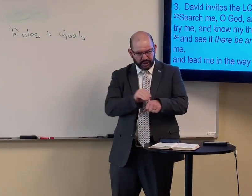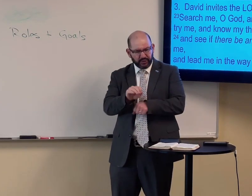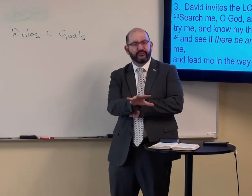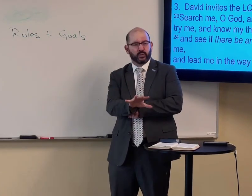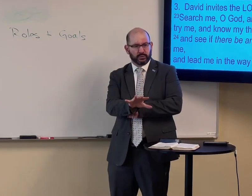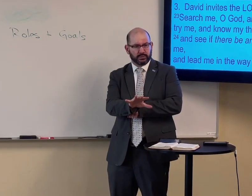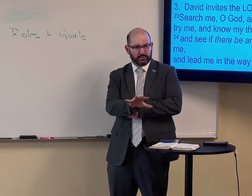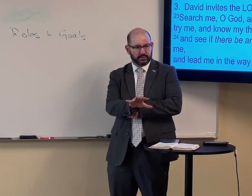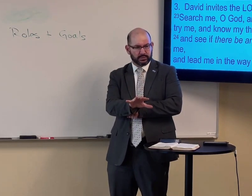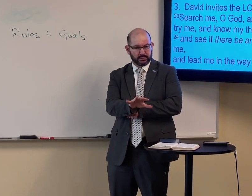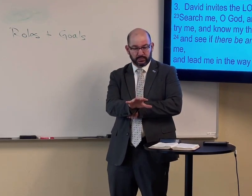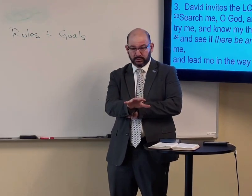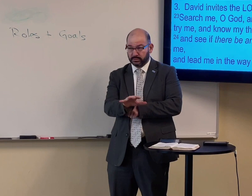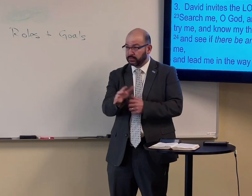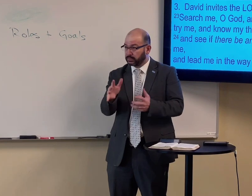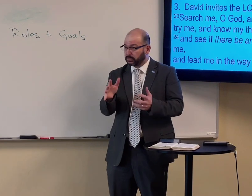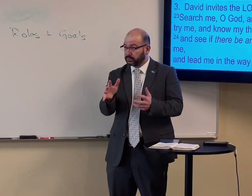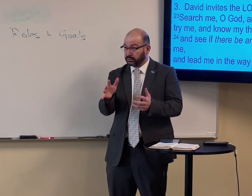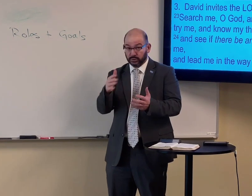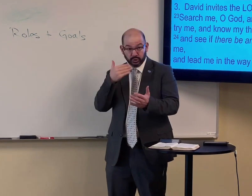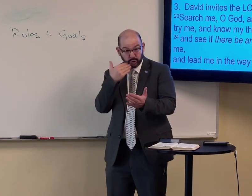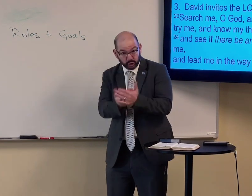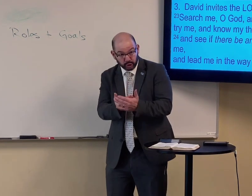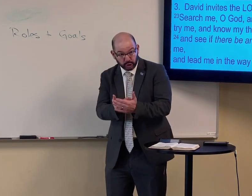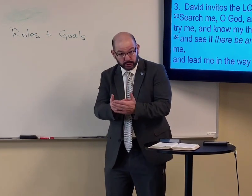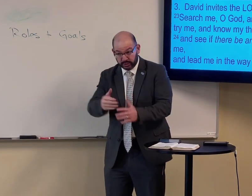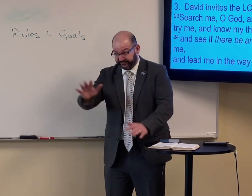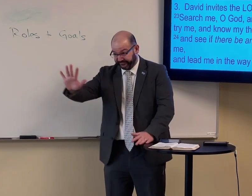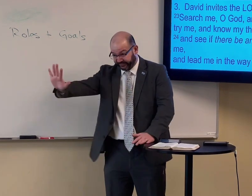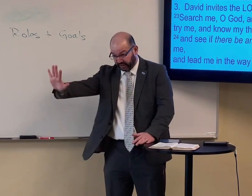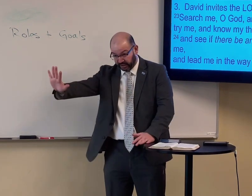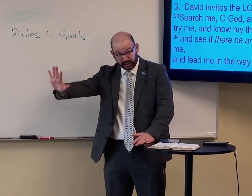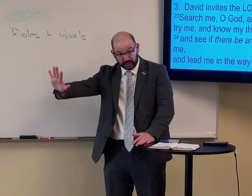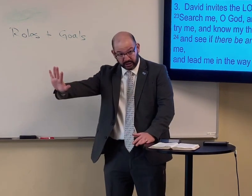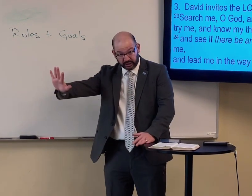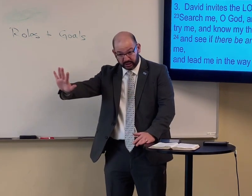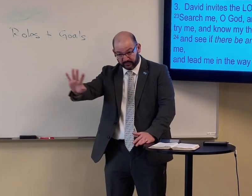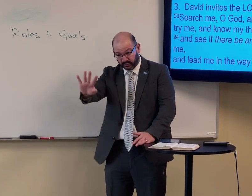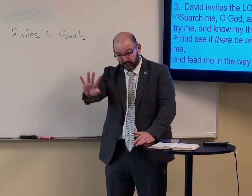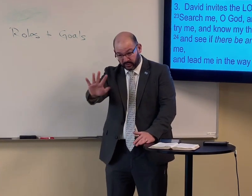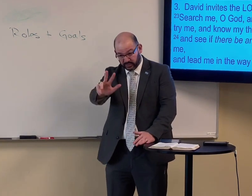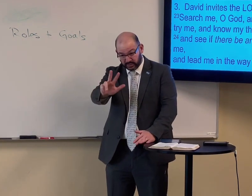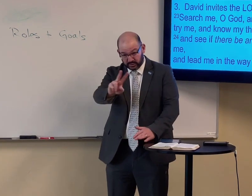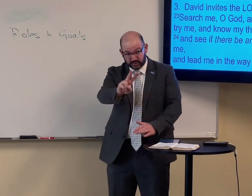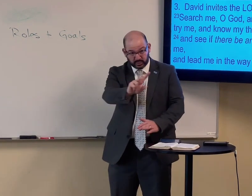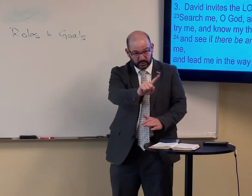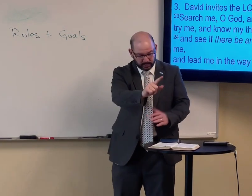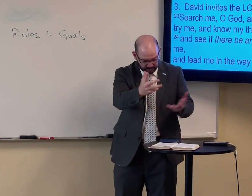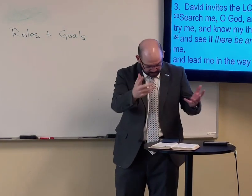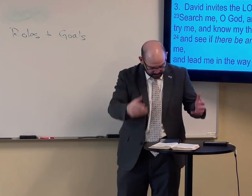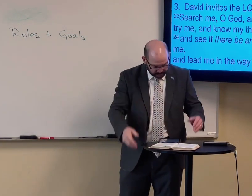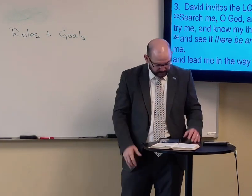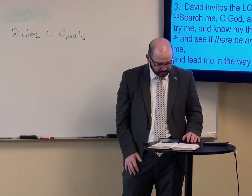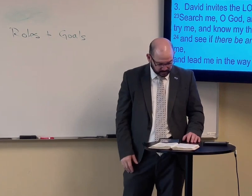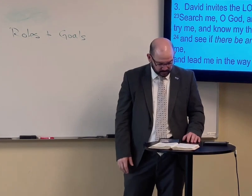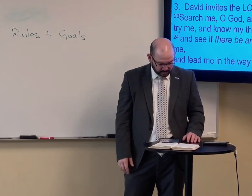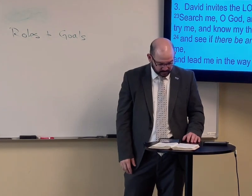for other people, to other people. Is that good? Are you like way up there at the big numbers,